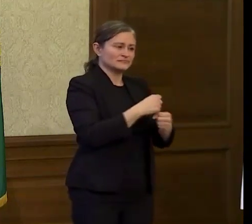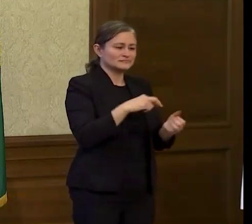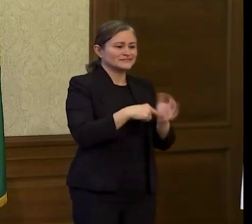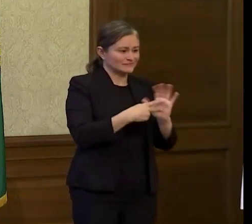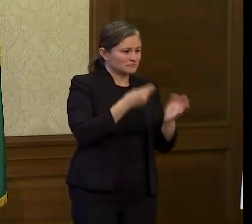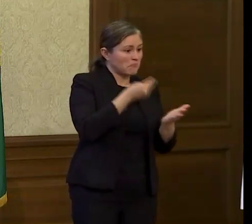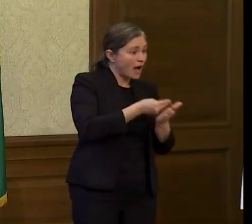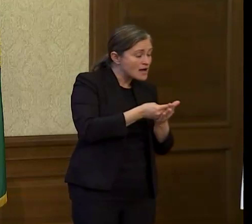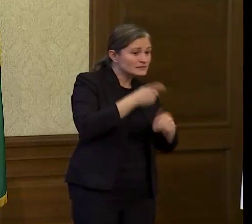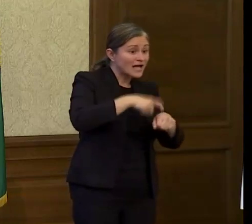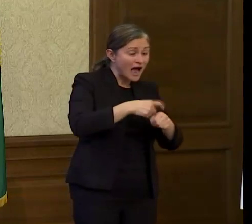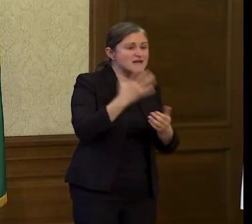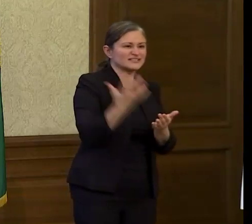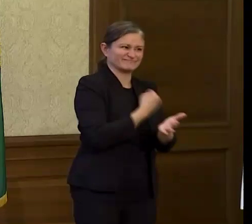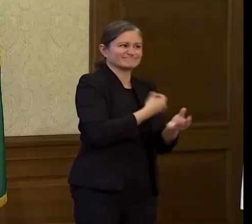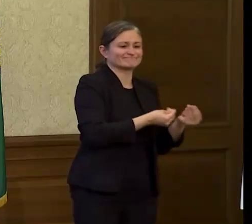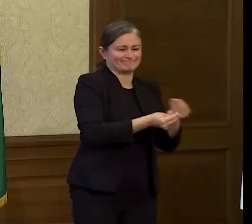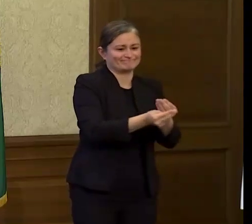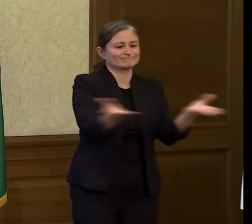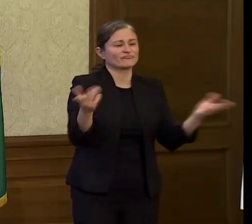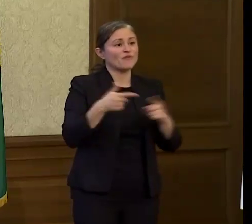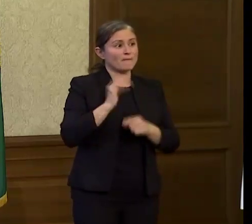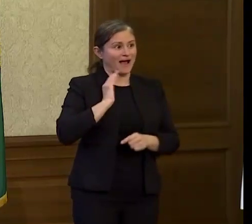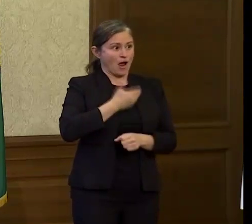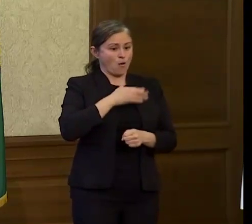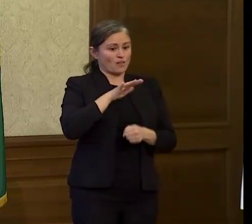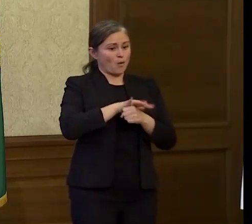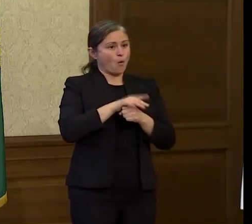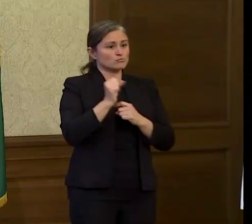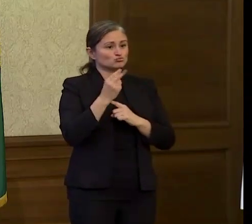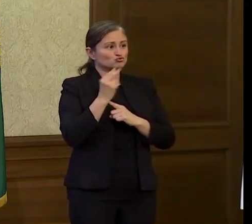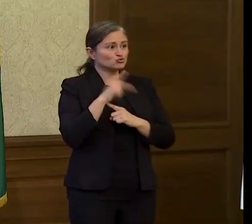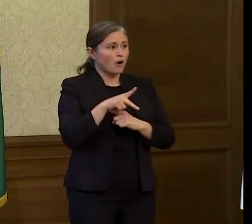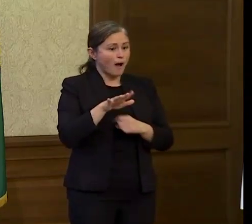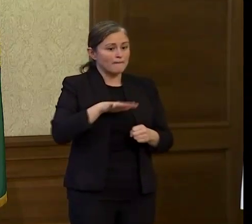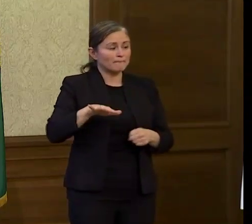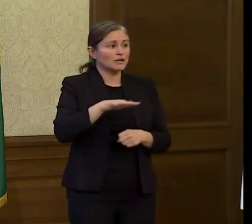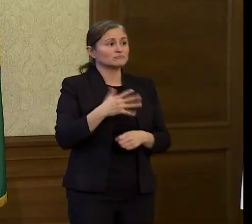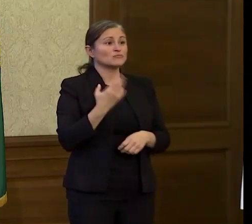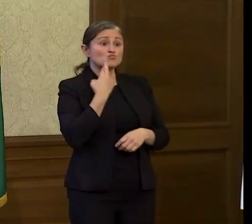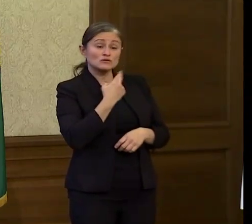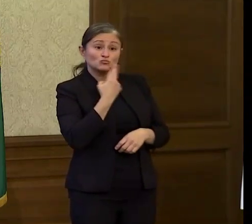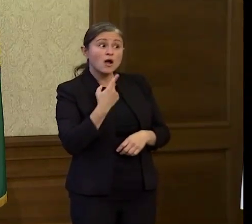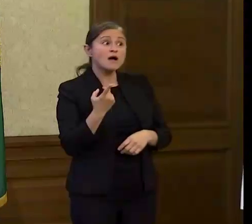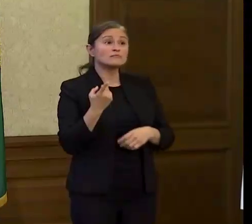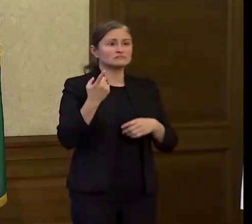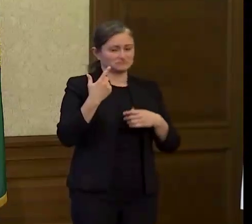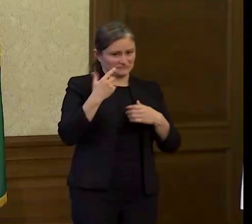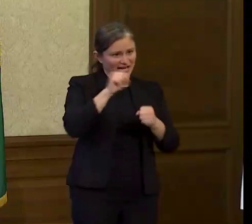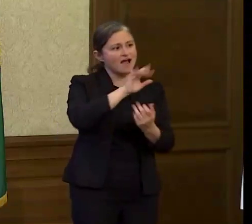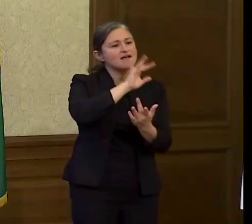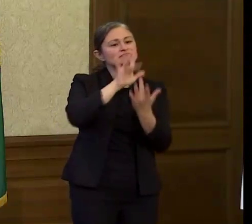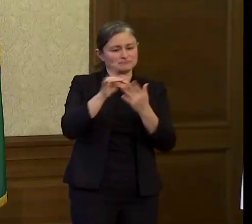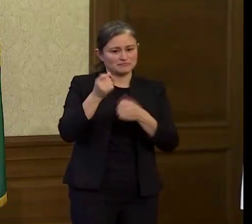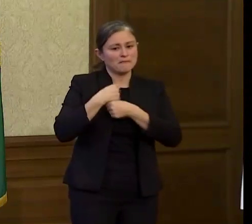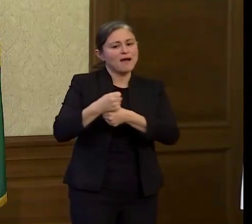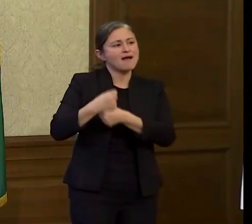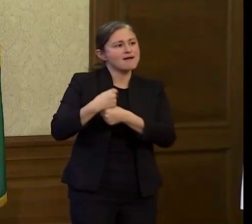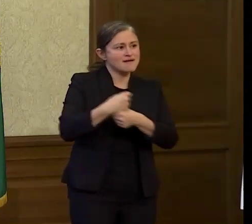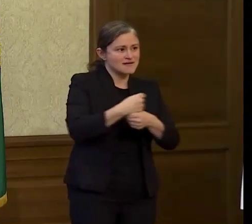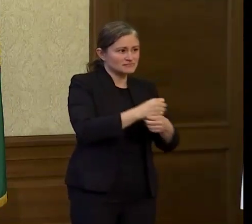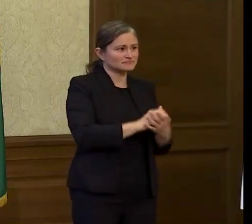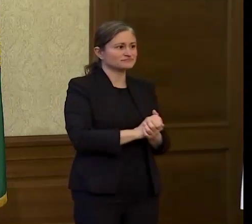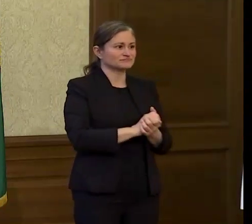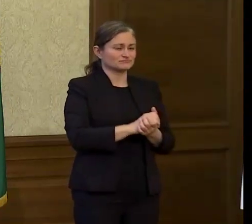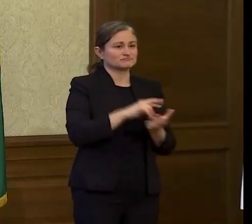of your local shops and restaurants are still selling online or providing takeout service. And if they're closed, I hope people